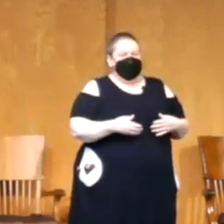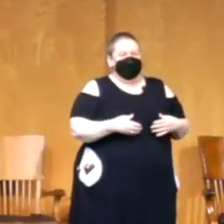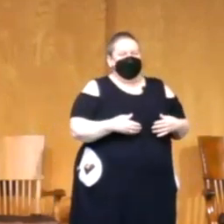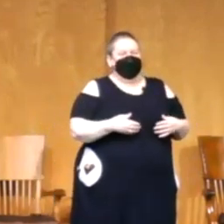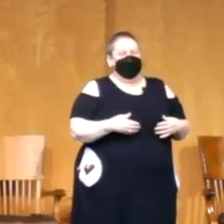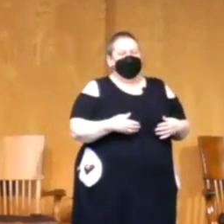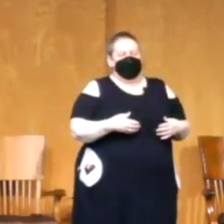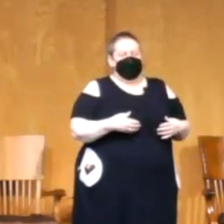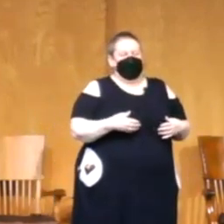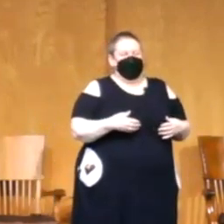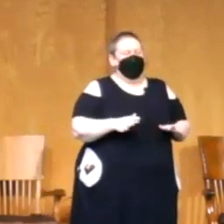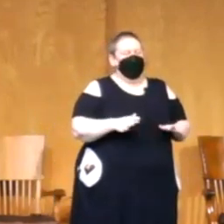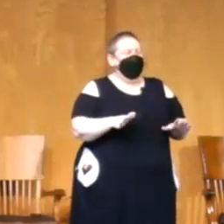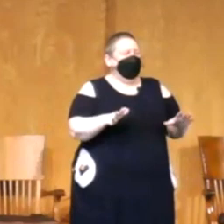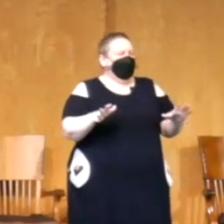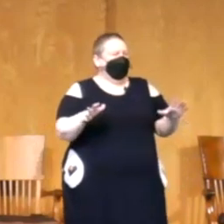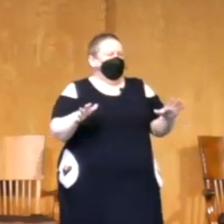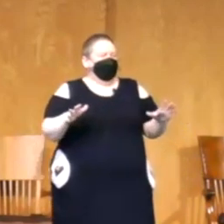us.